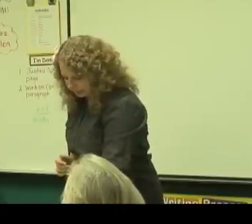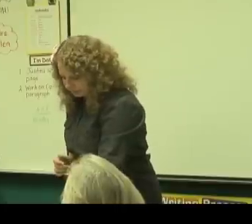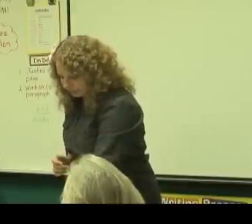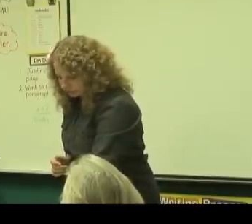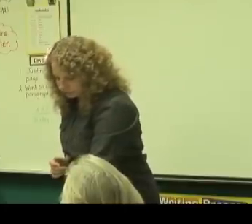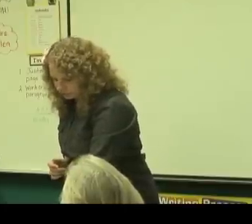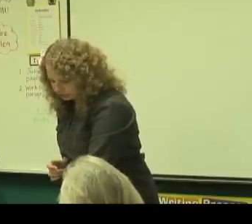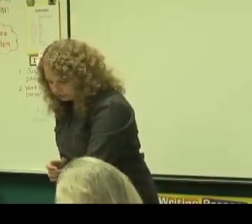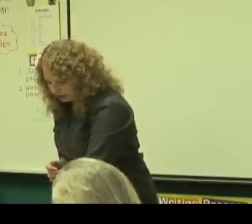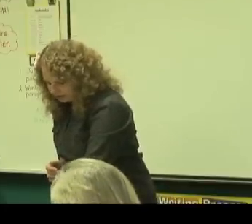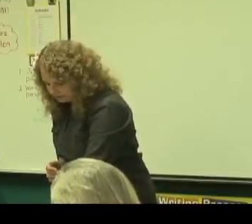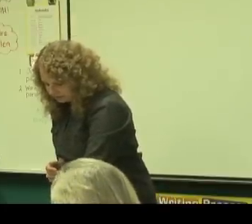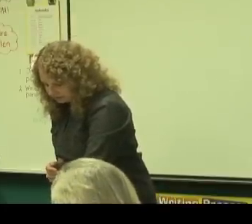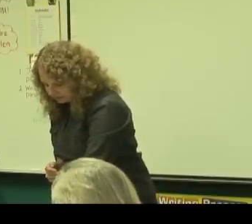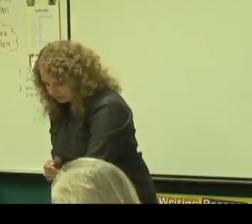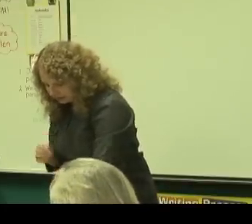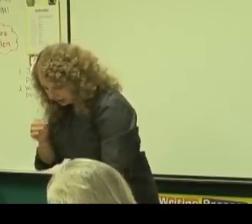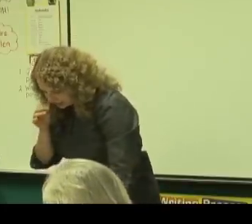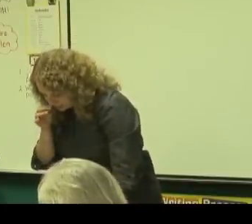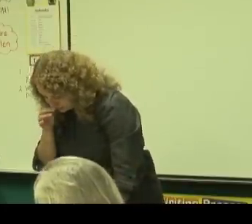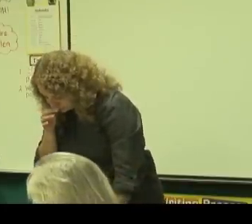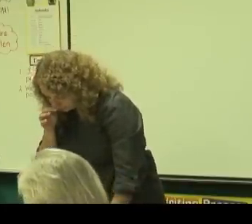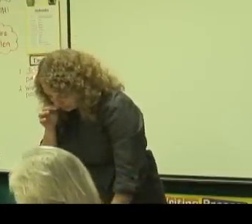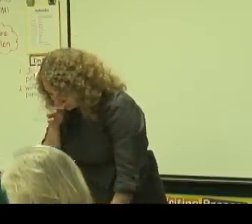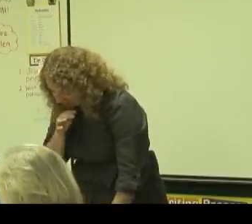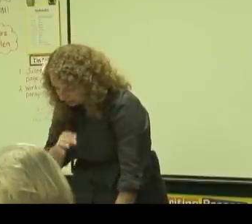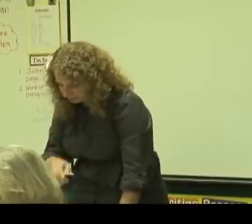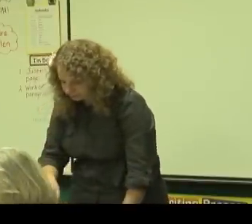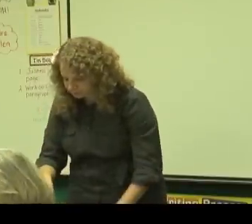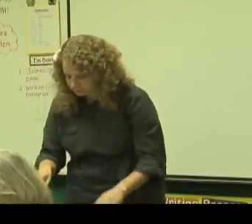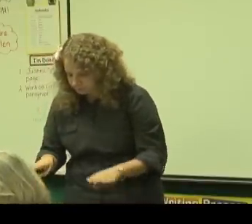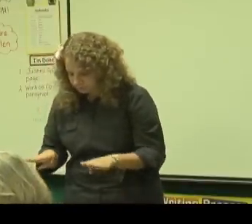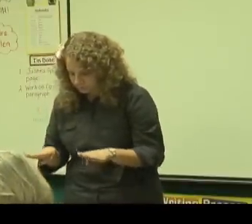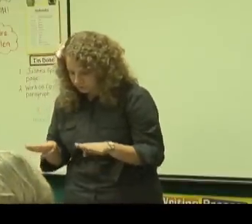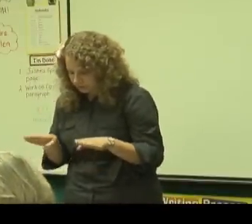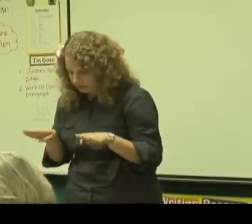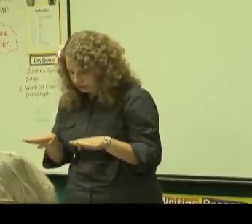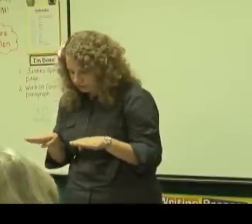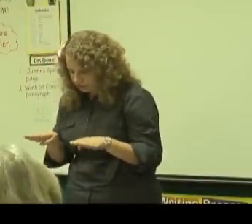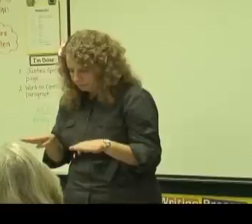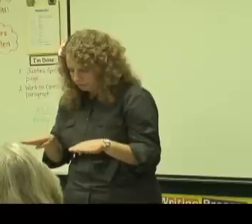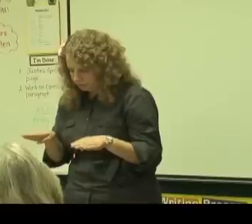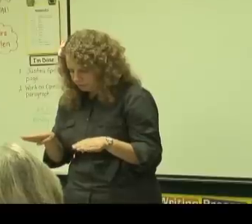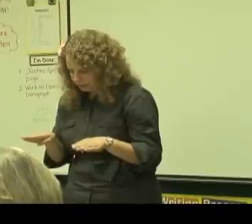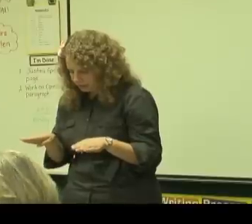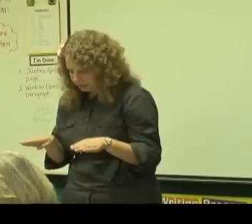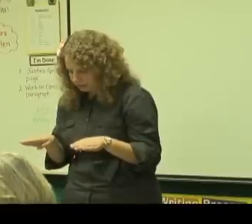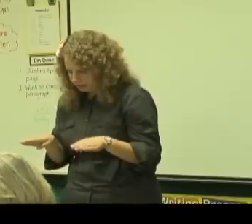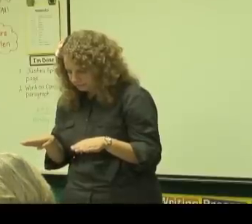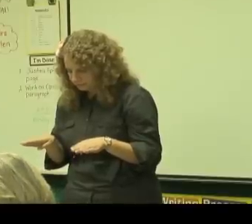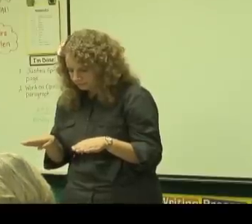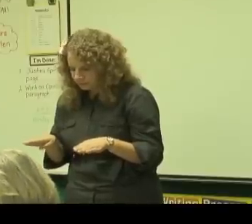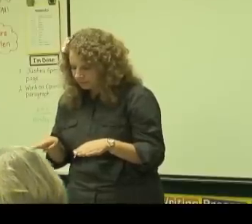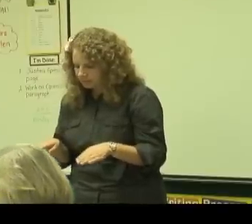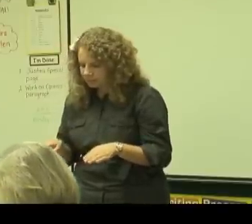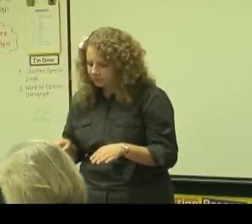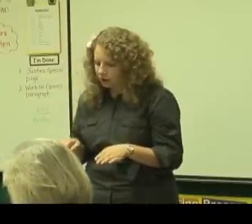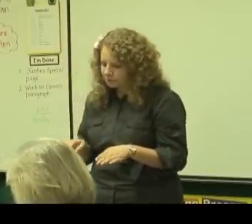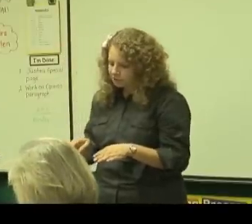Okay, page 35. It has the 2 B's. So your hand's shape is going to be like this. It says for objects